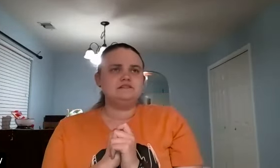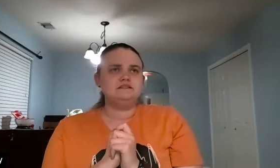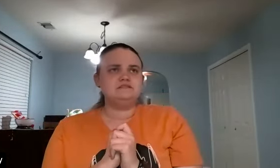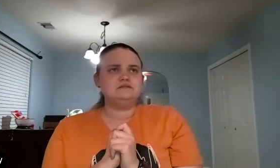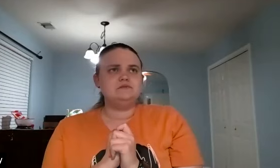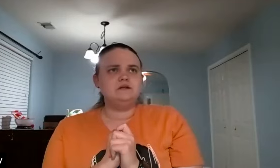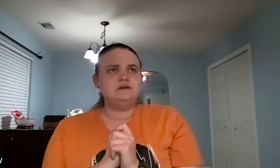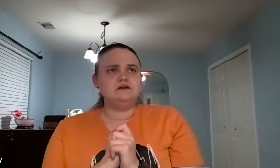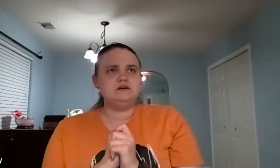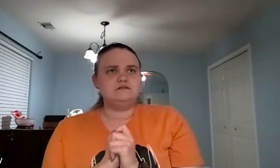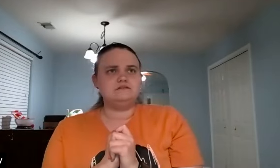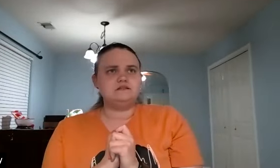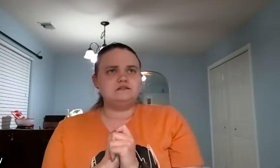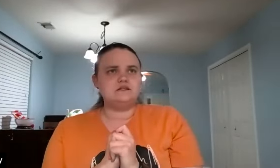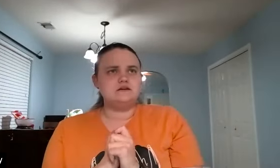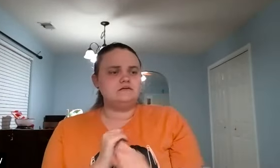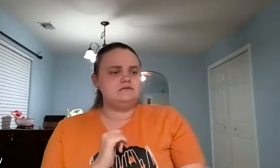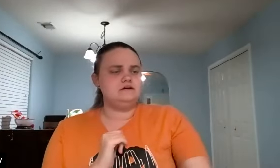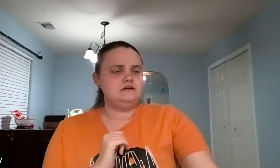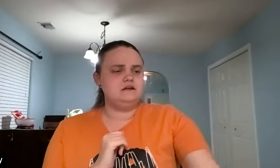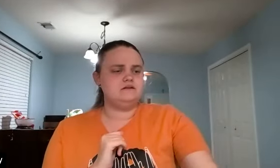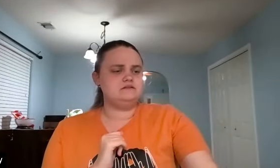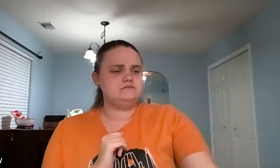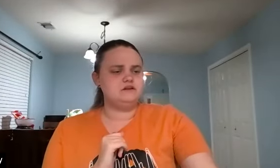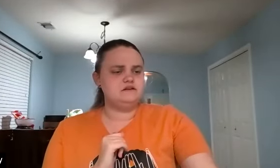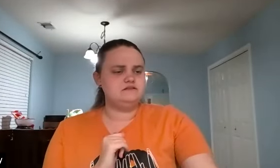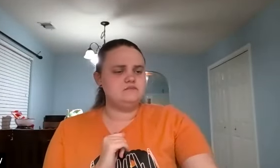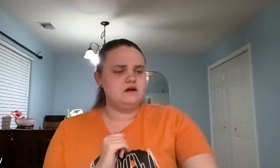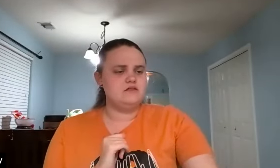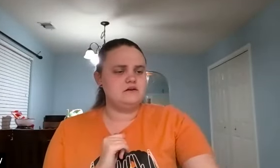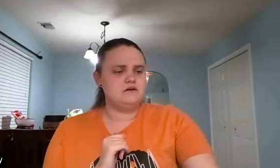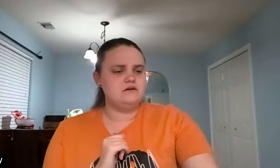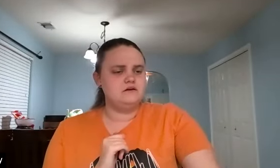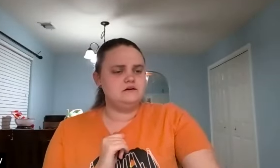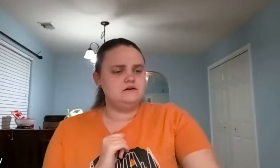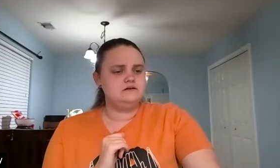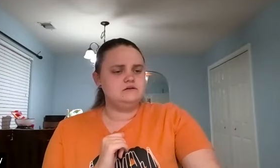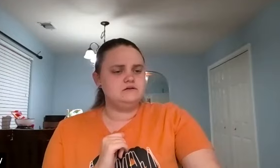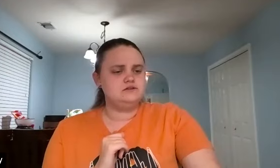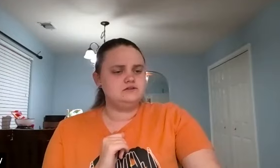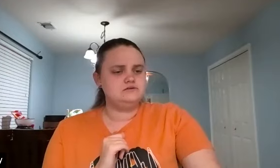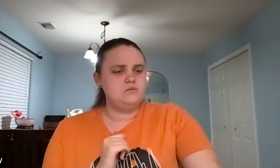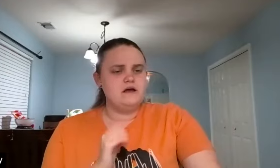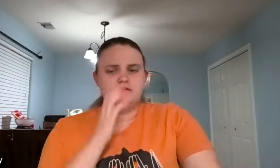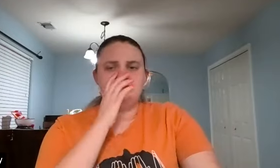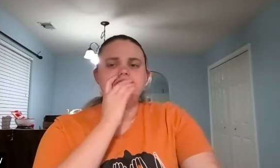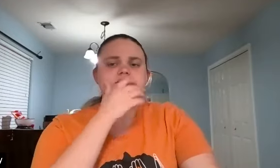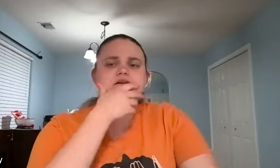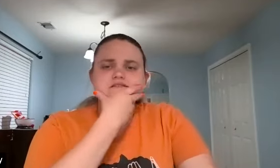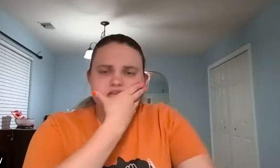Let's see, where else is there? What else? I'm trying to use some other weather ones. The sign